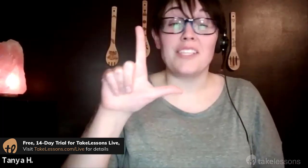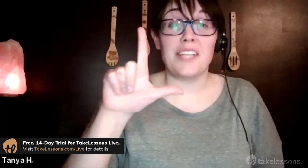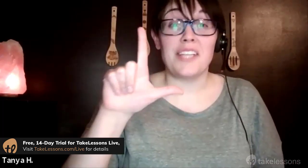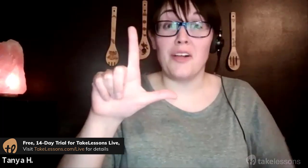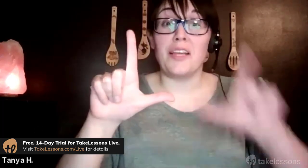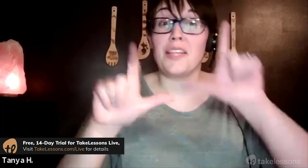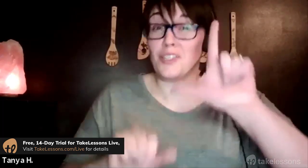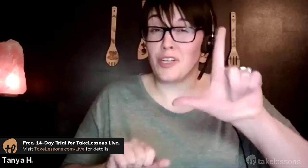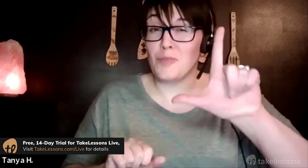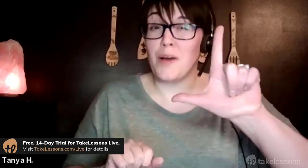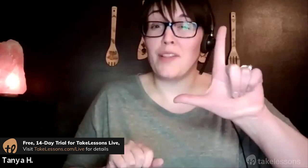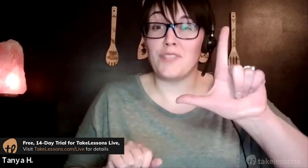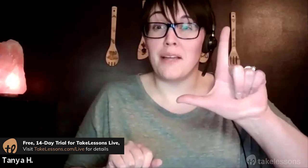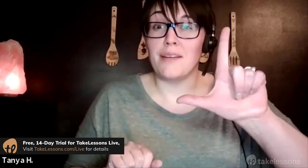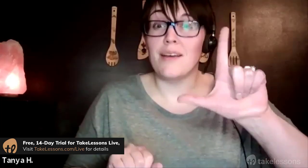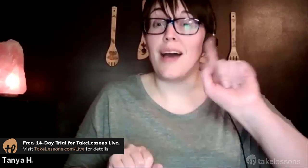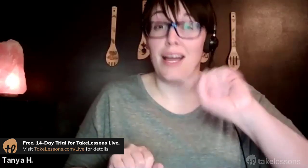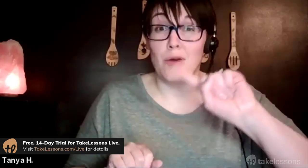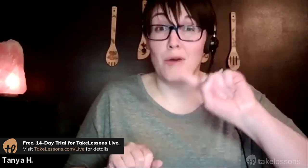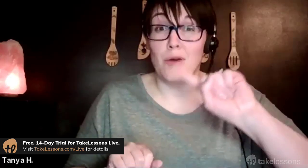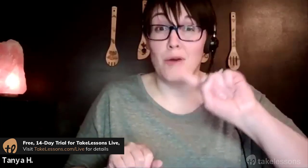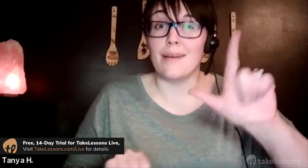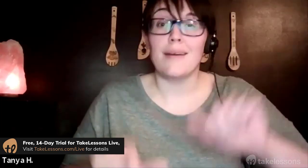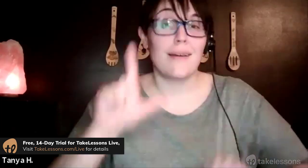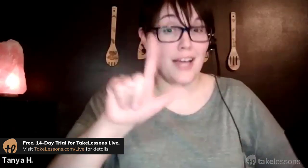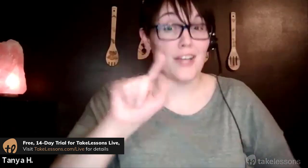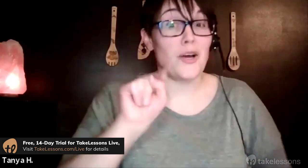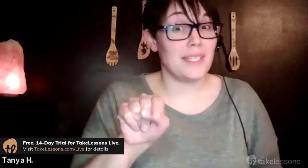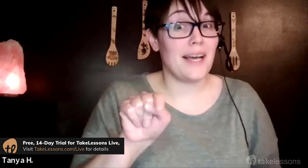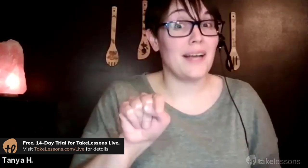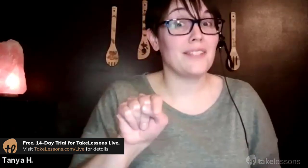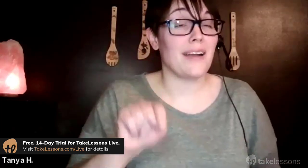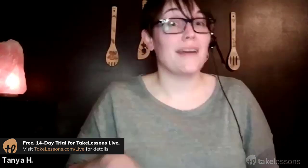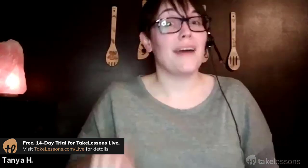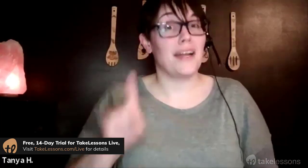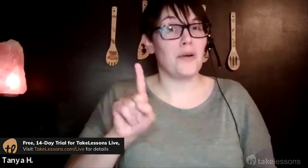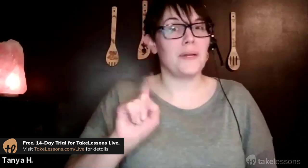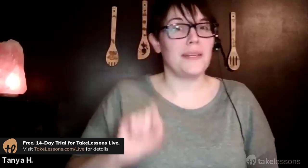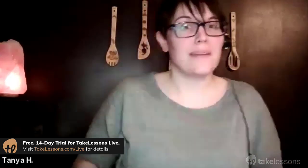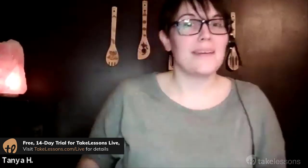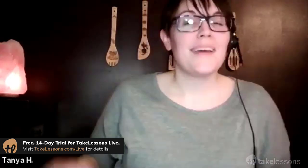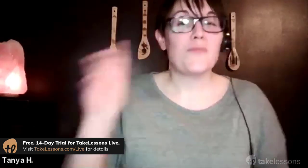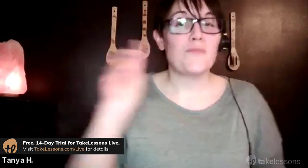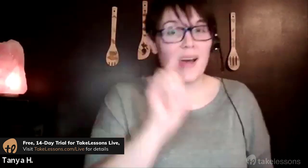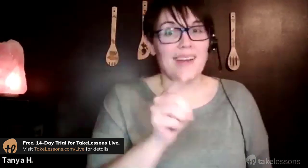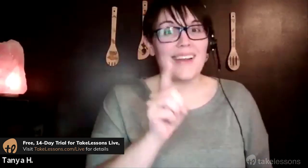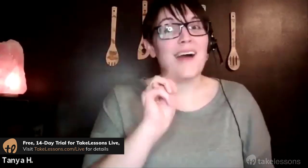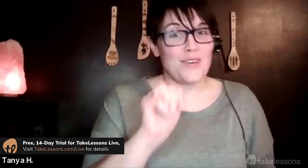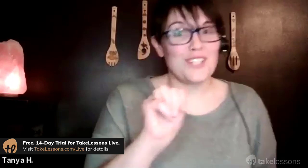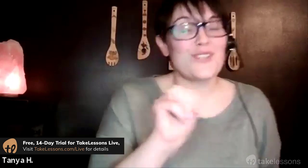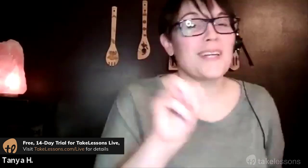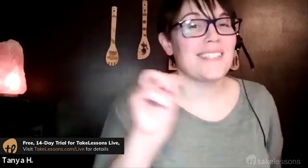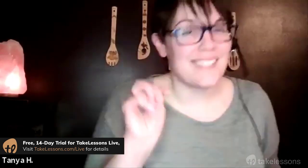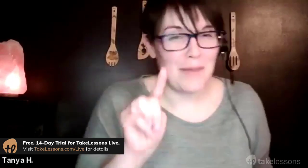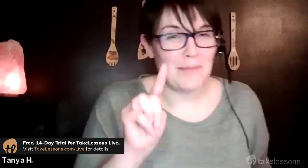L and then I talked about left hand. I know I did that. I know I did L, Nadia. I know I did. But I'm pretty sure I skipped M and